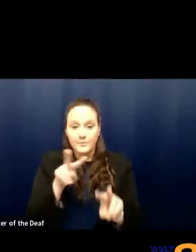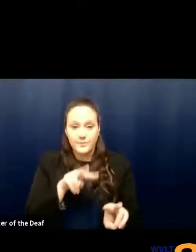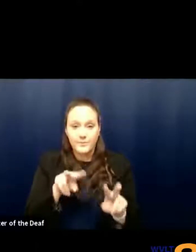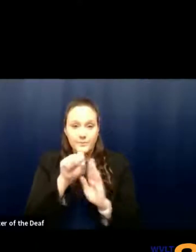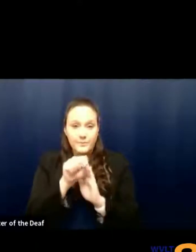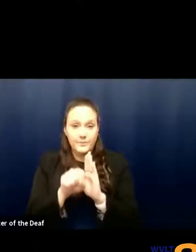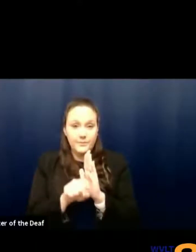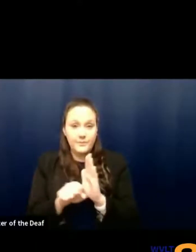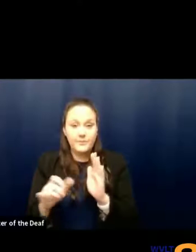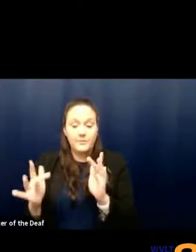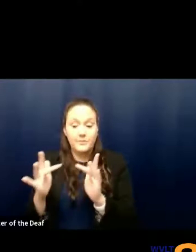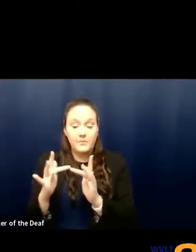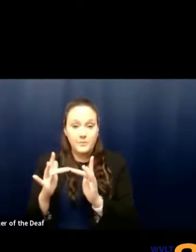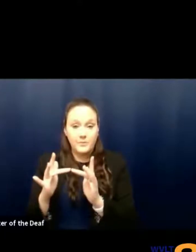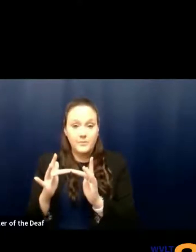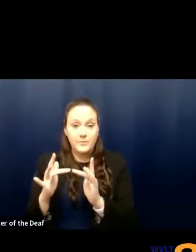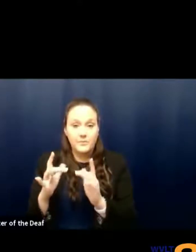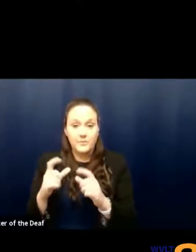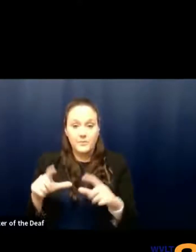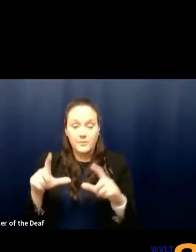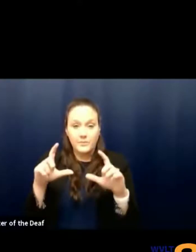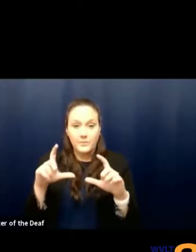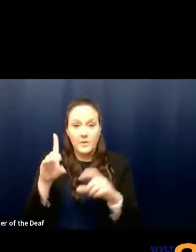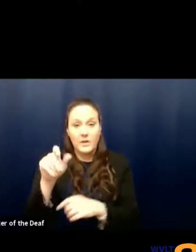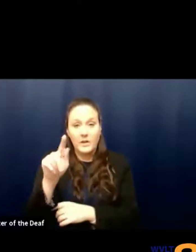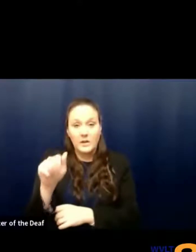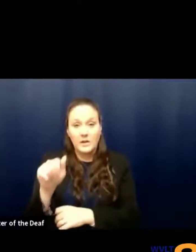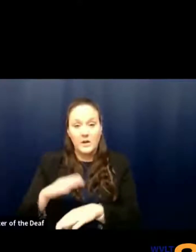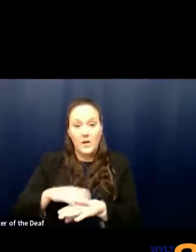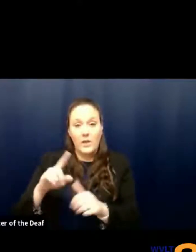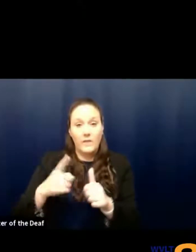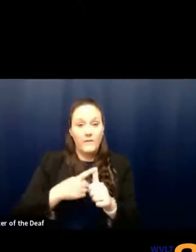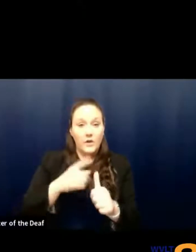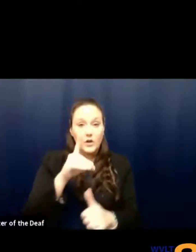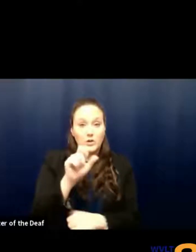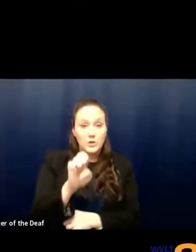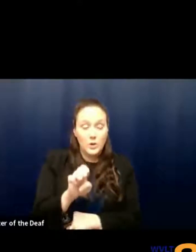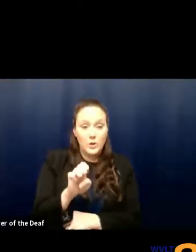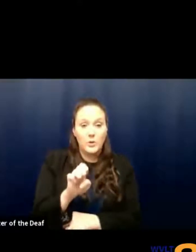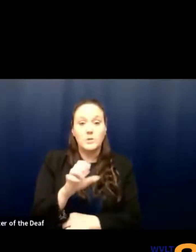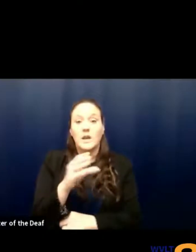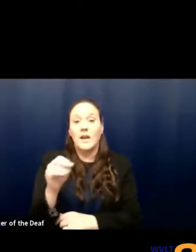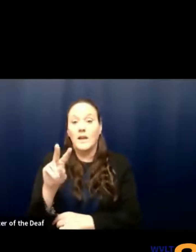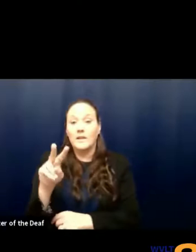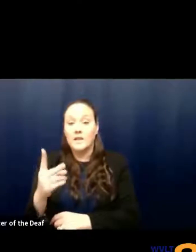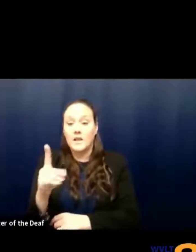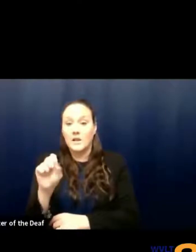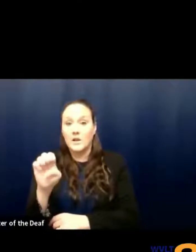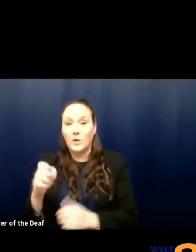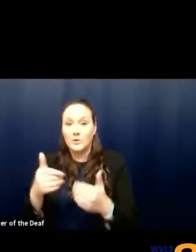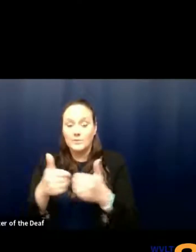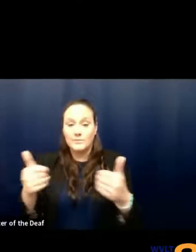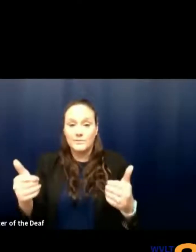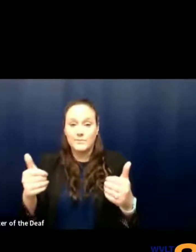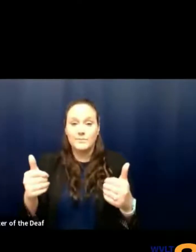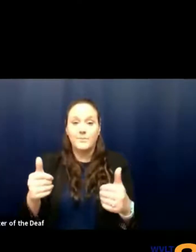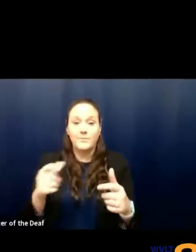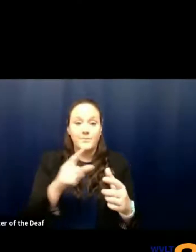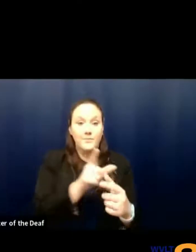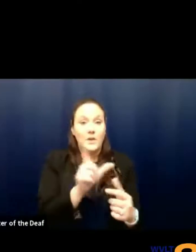website, the data on the first dose and the second dose are mutually exclusive. So the first dose,